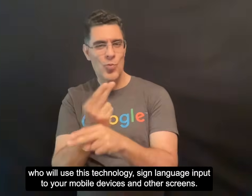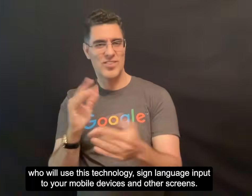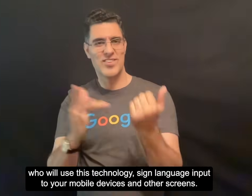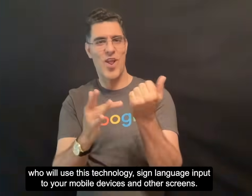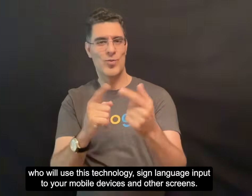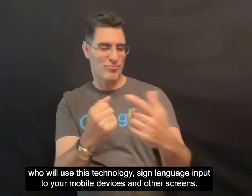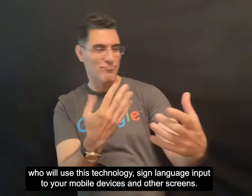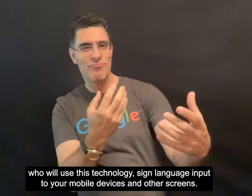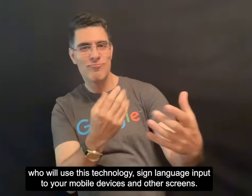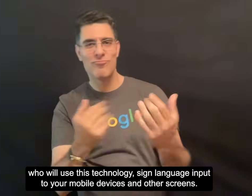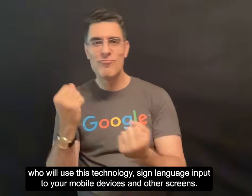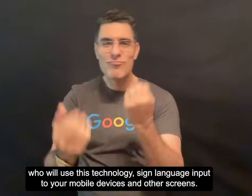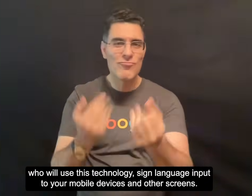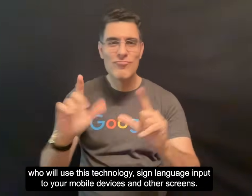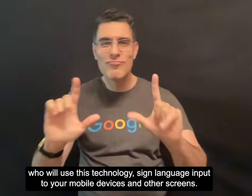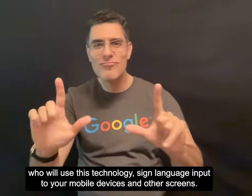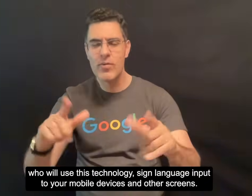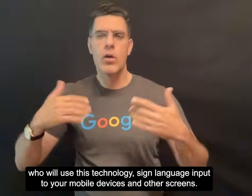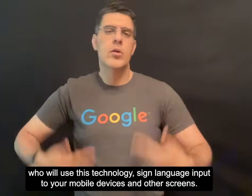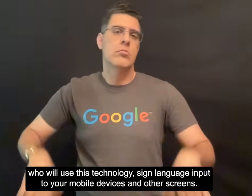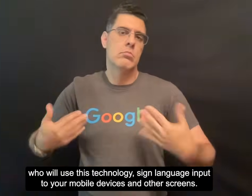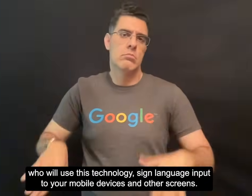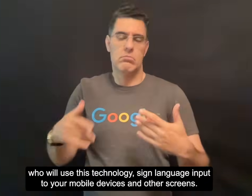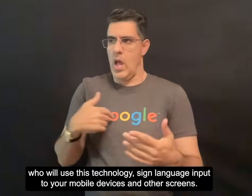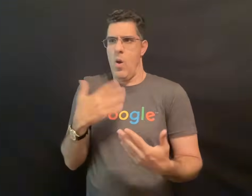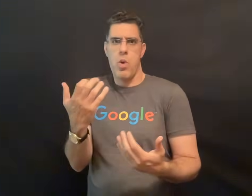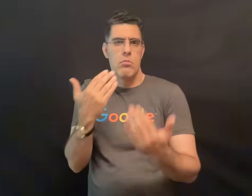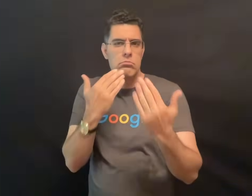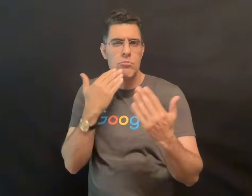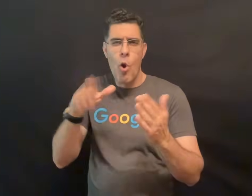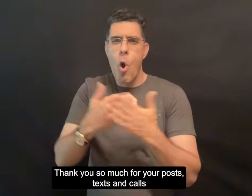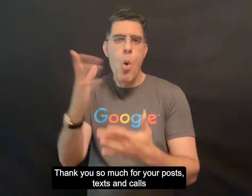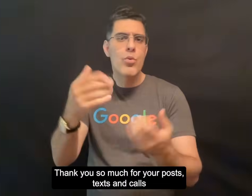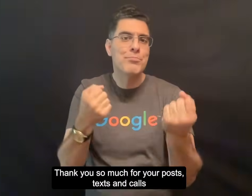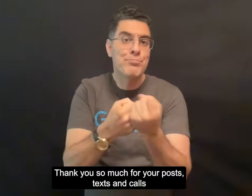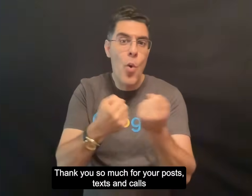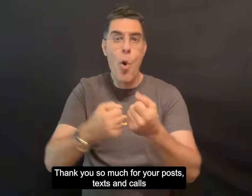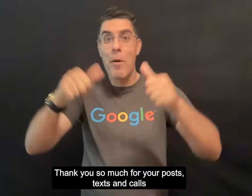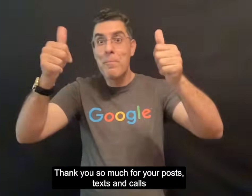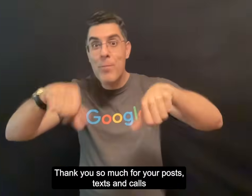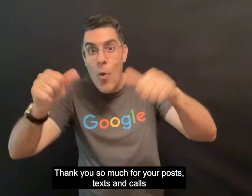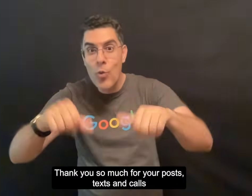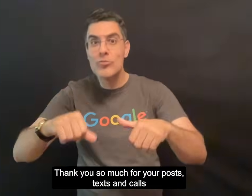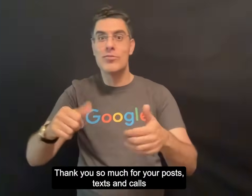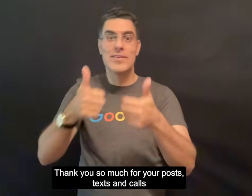who will use this technology, sign language input, on your mobile devices and other screens. Thank you so much for your posts,